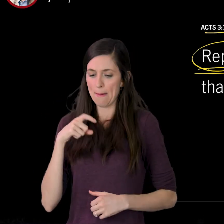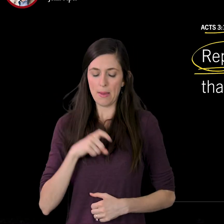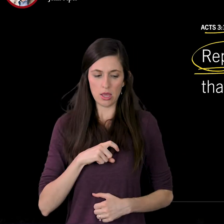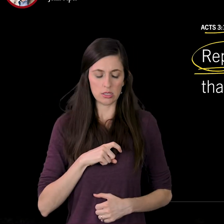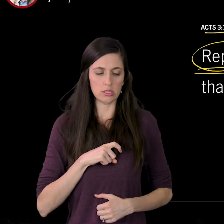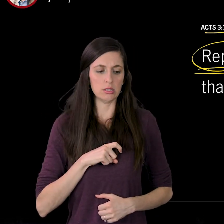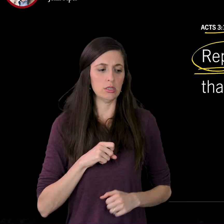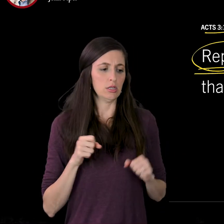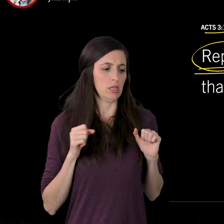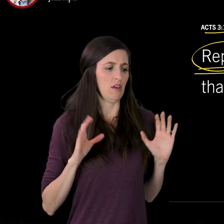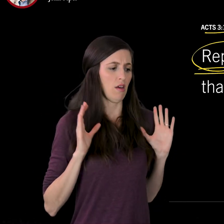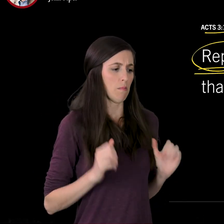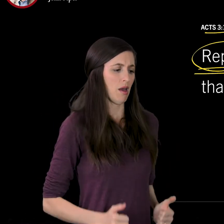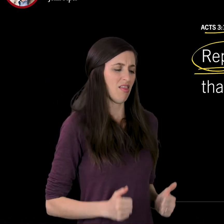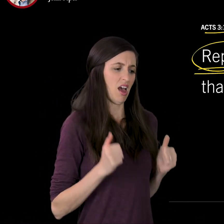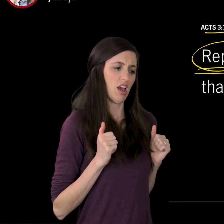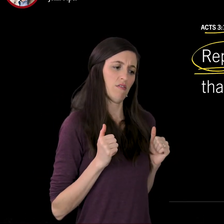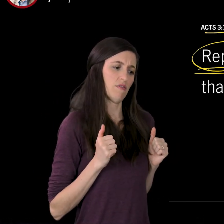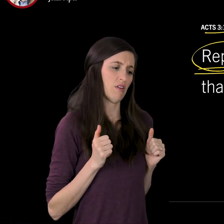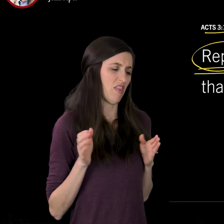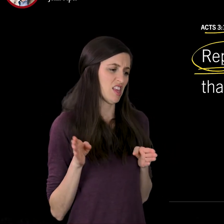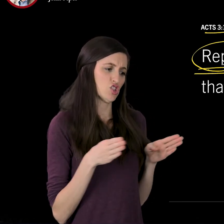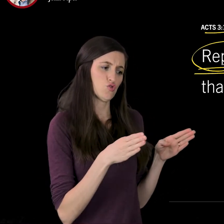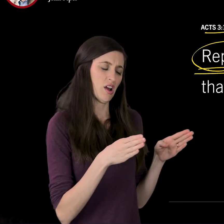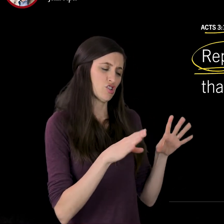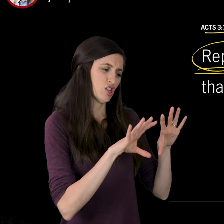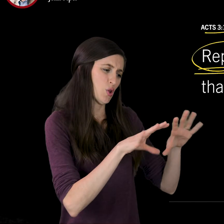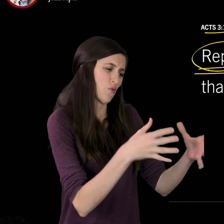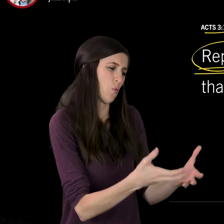as all that God is for you